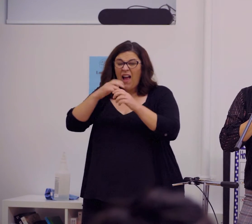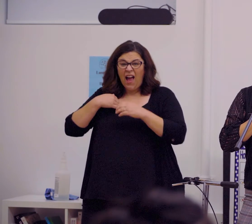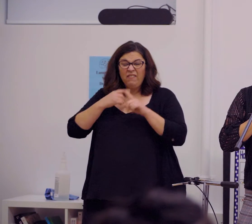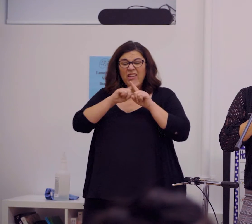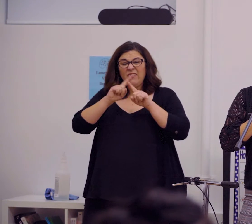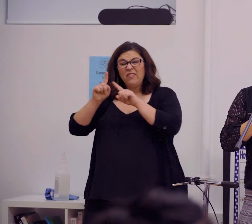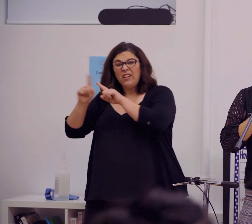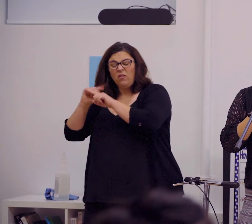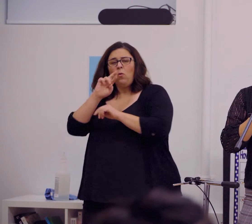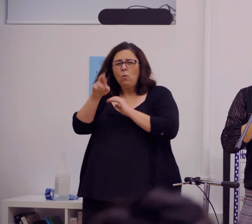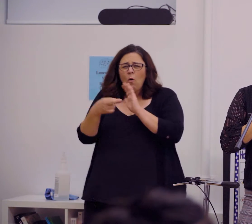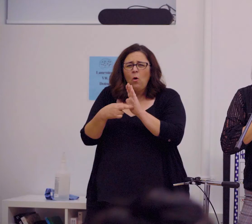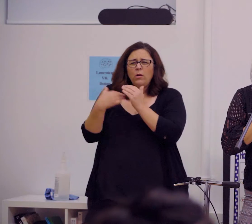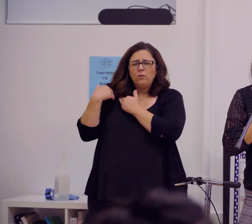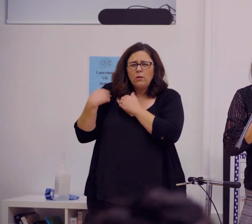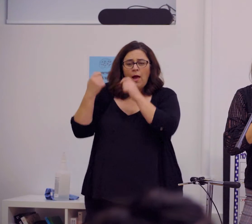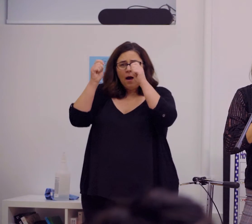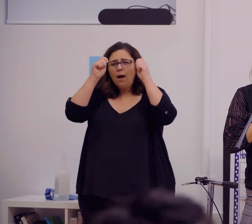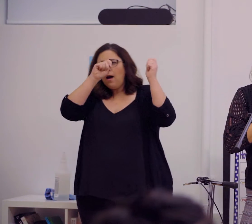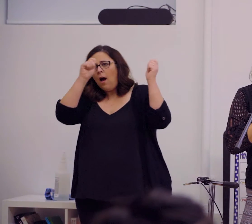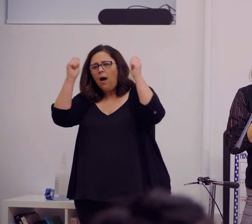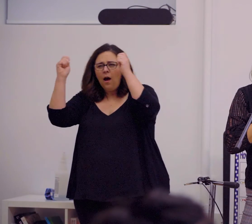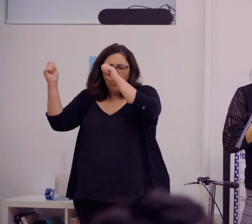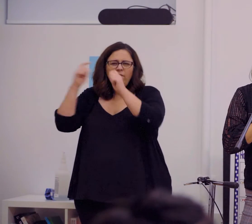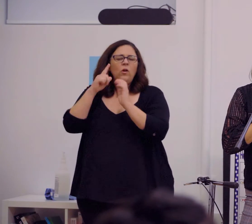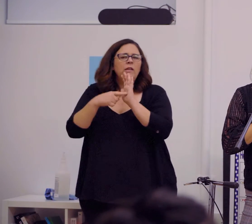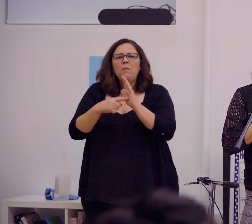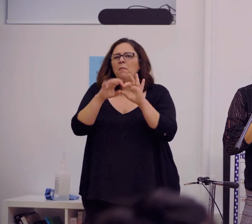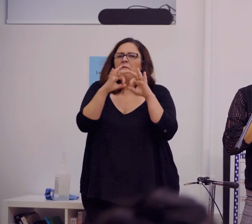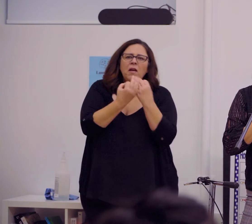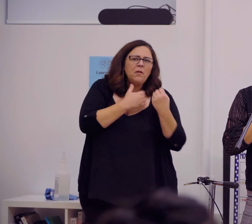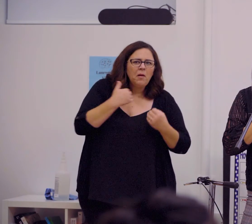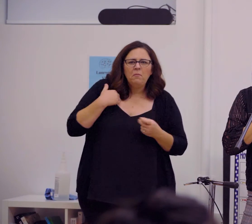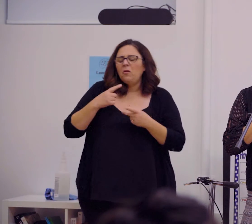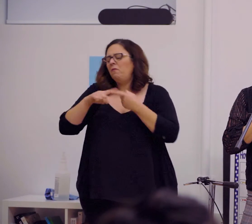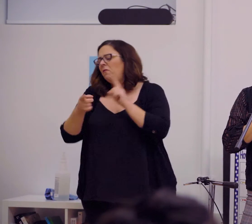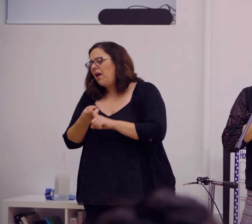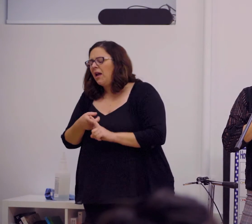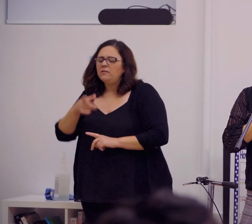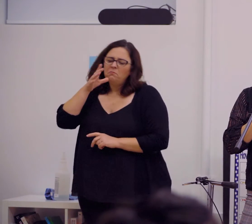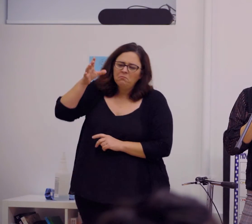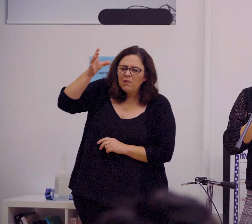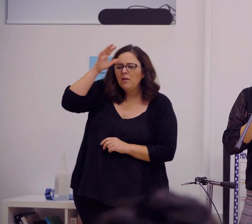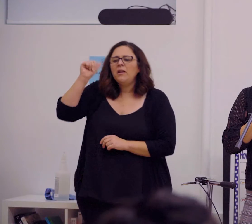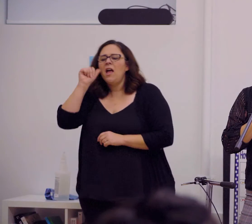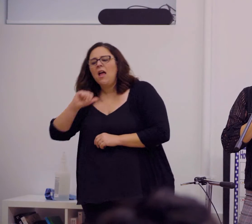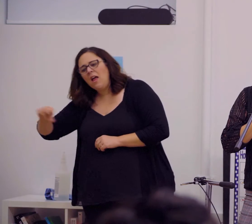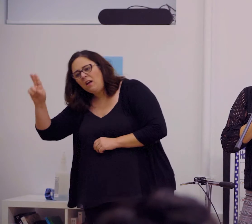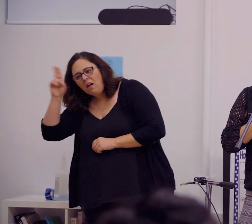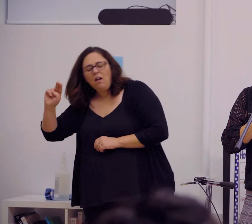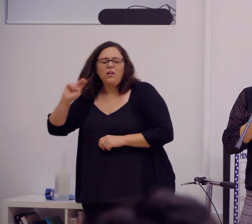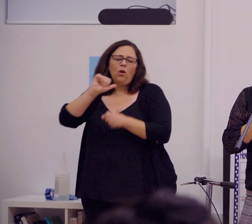our day-to-day lives, we're a family member, a friend. Some of us might be parents or aunties or uncles.